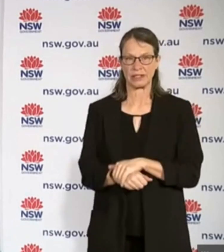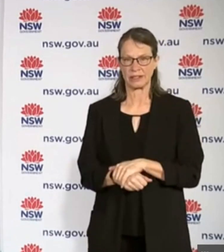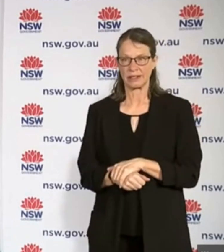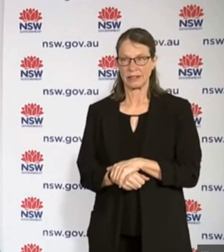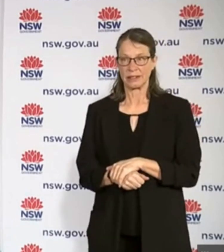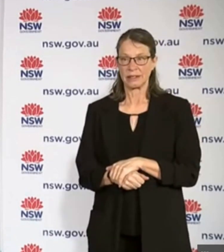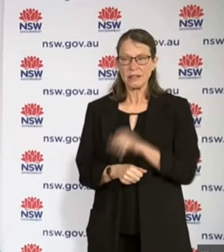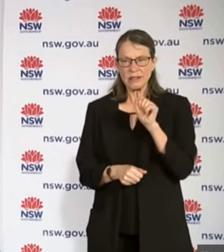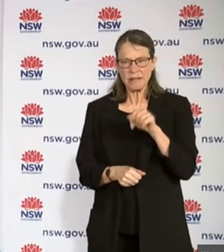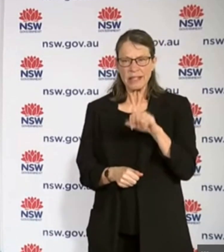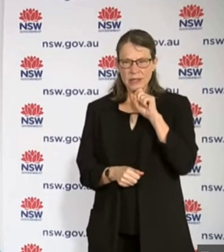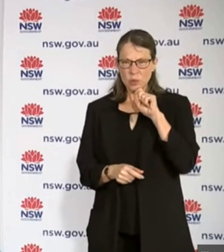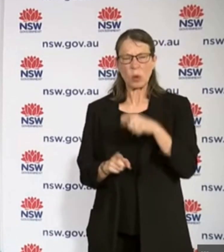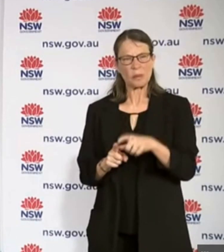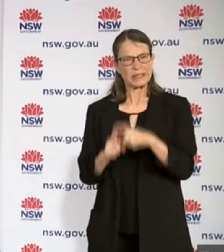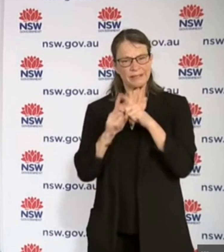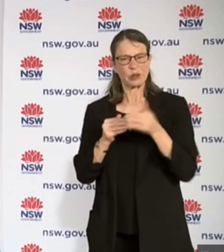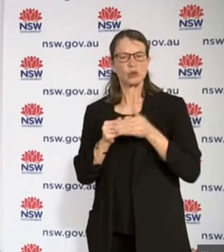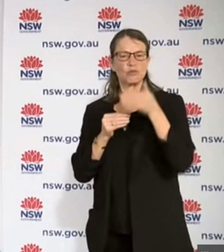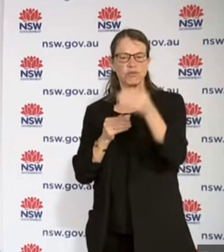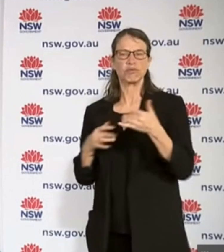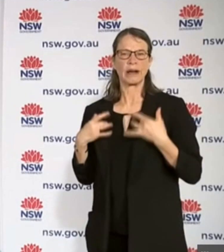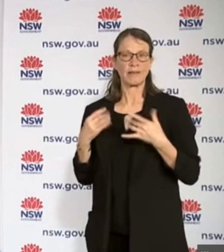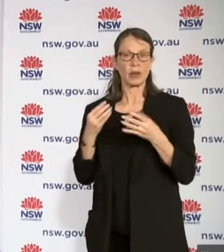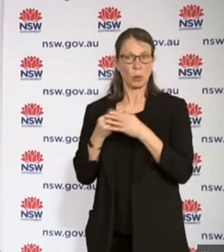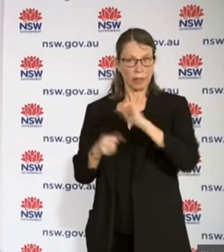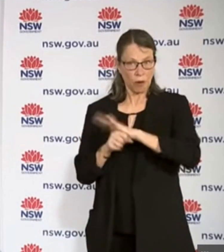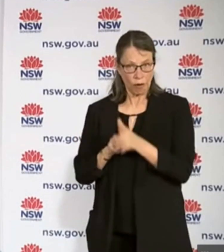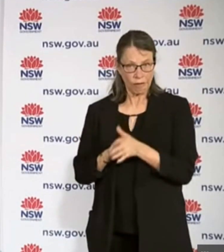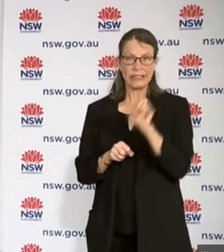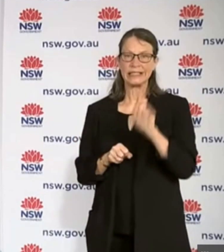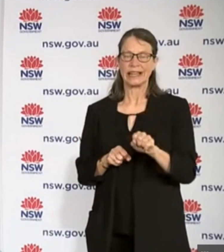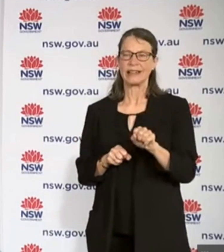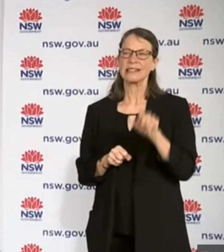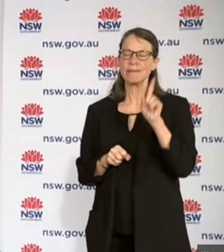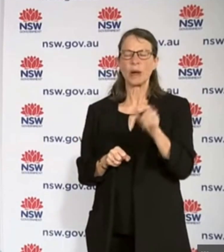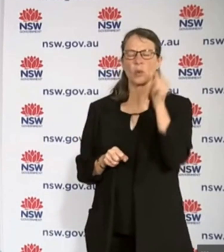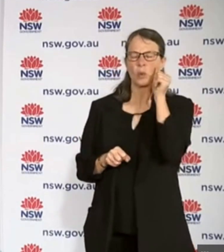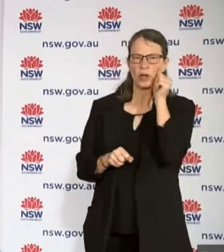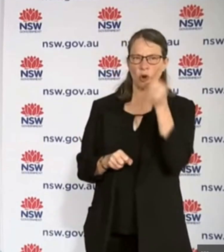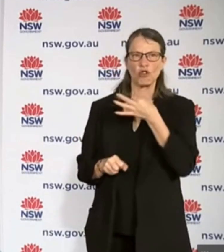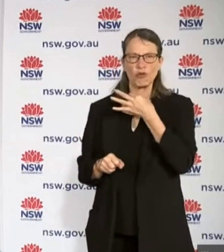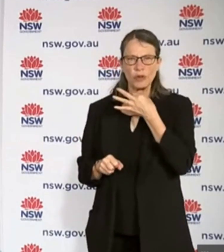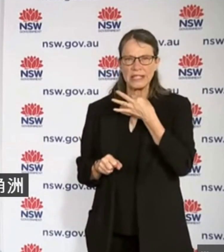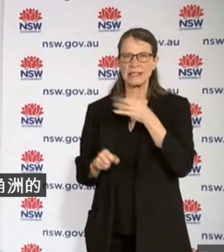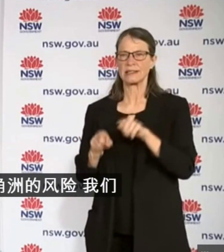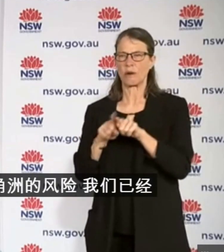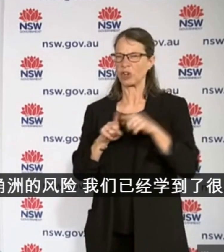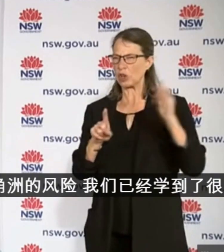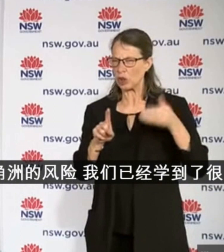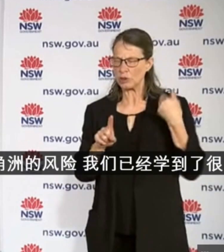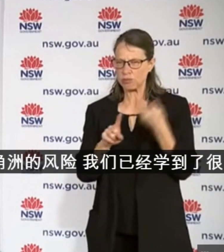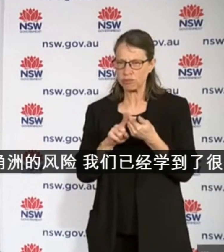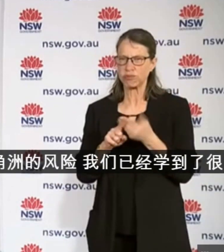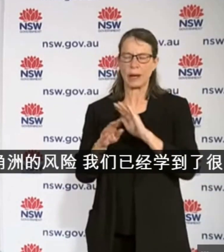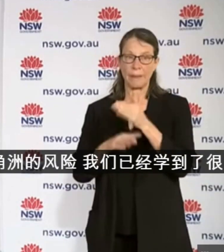us, but New South Wales, I believe, is very well placed. We know the risks. We've learned so much in the last 3 months about Delta. We've learned so